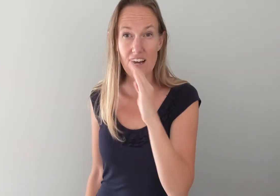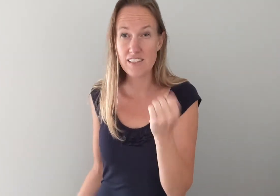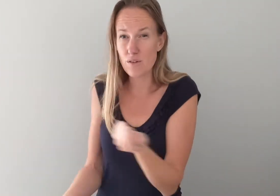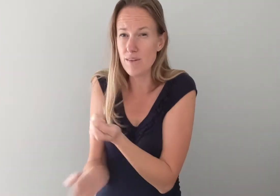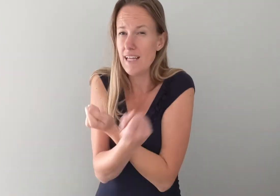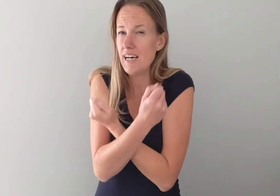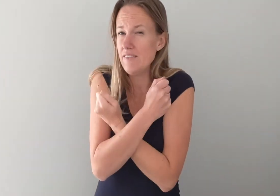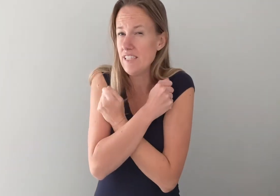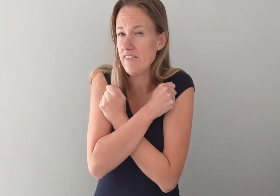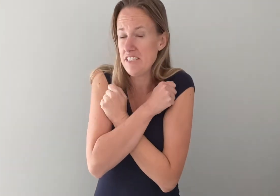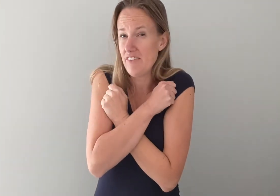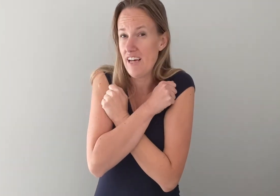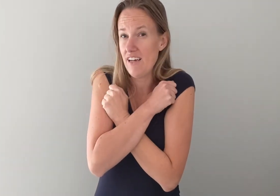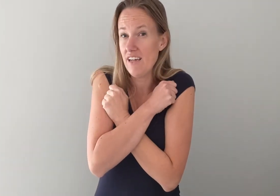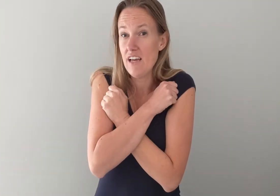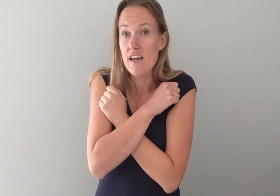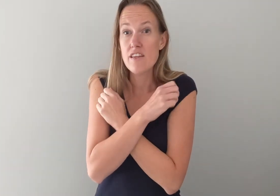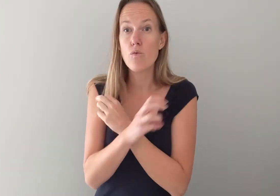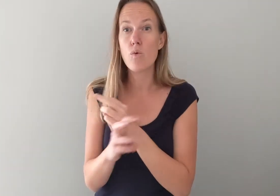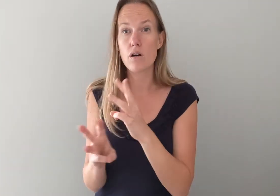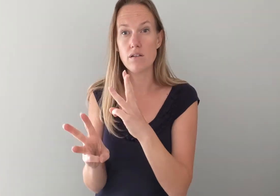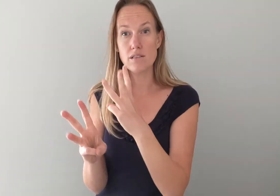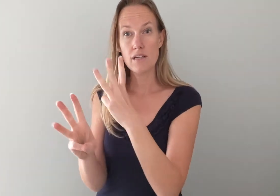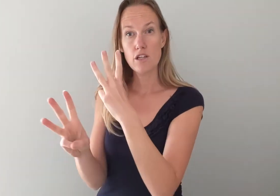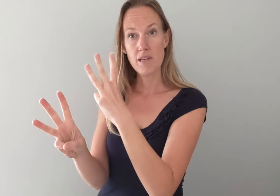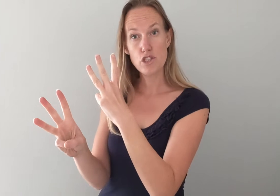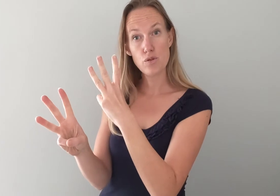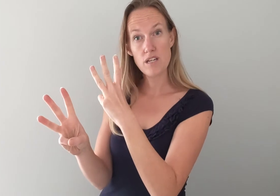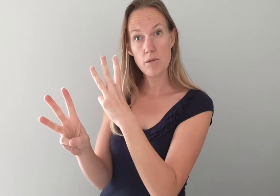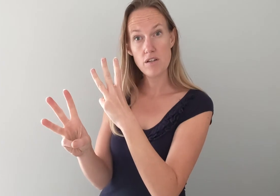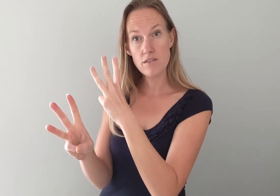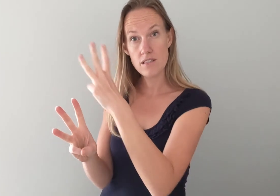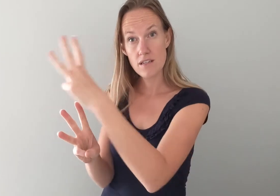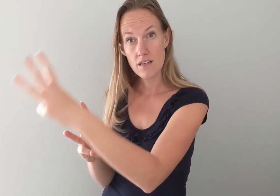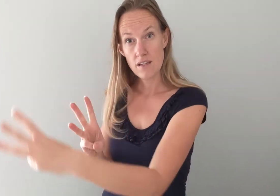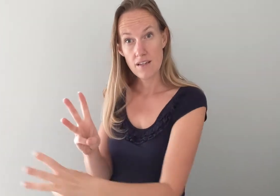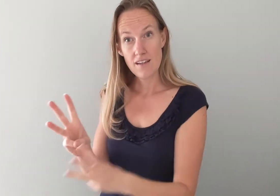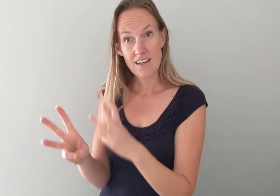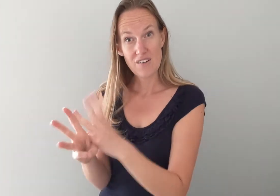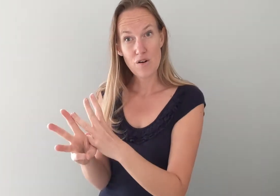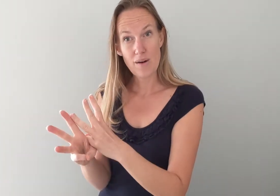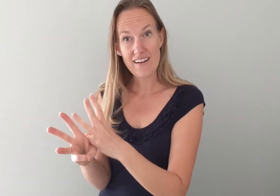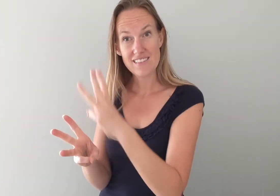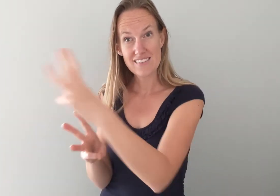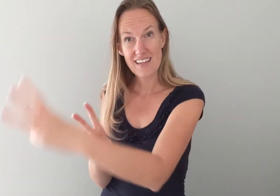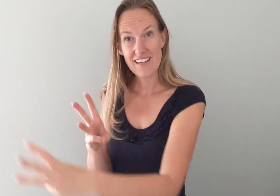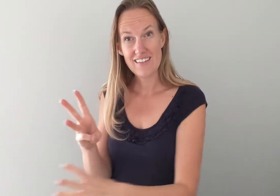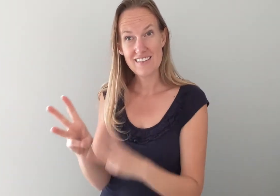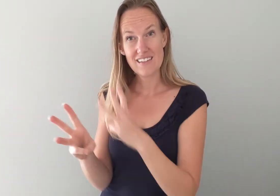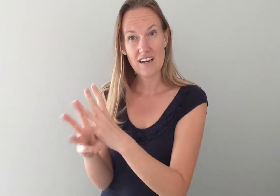so loved, give yourself a hug. And then world, make 2 W's and you go around, okay? God